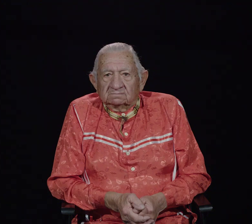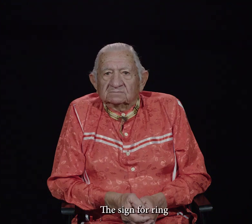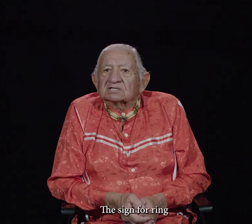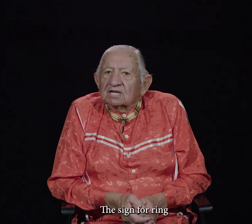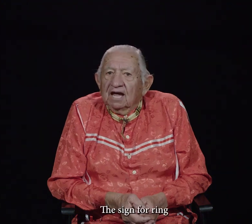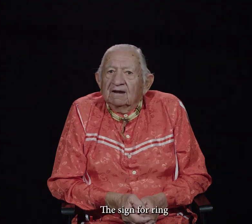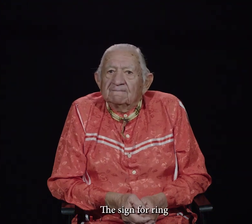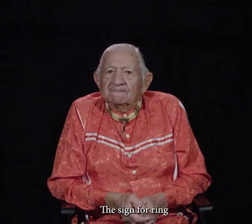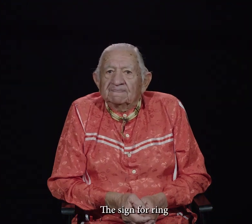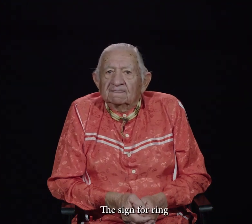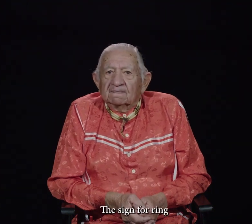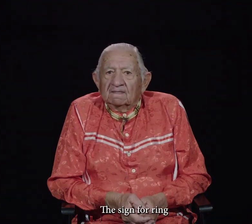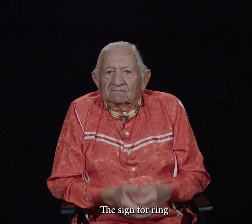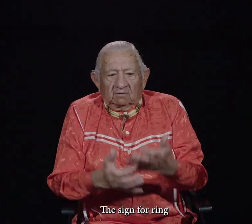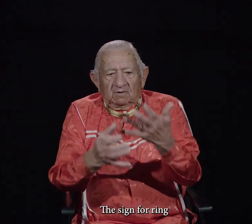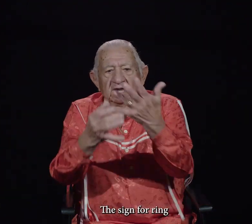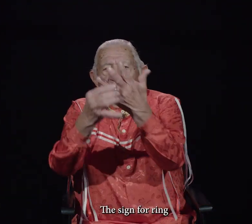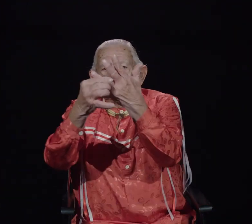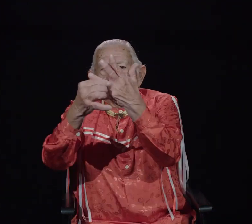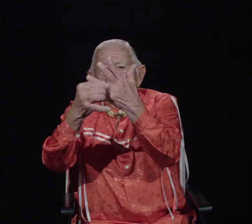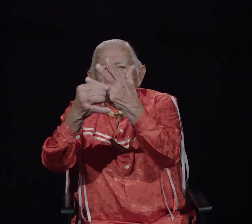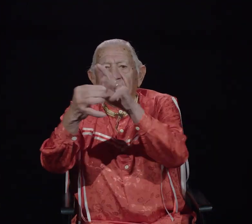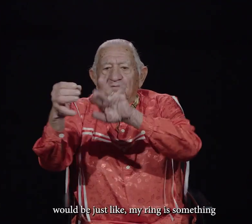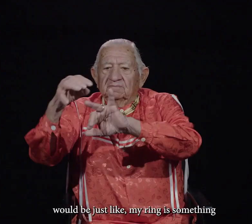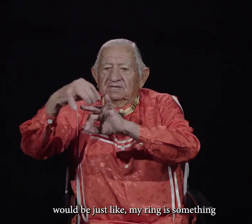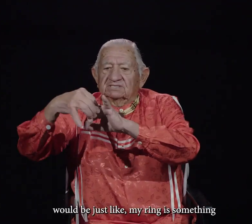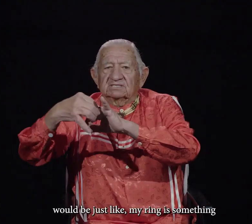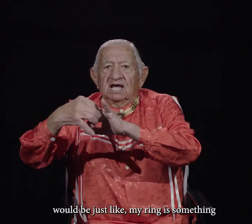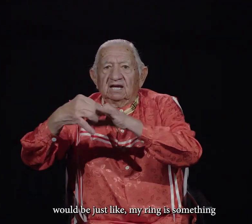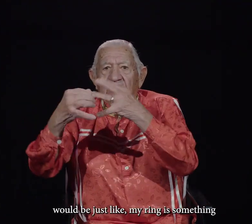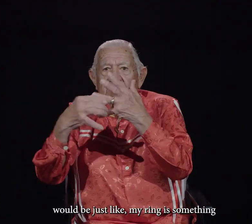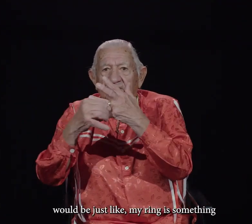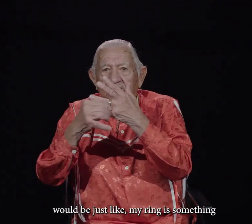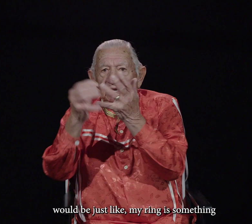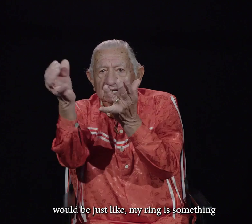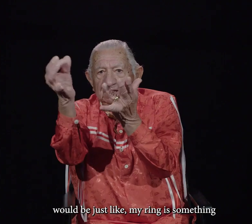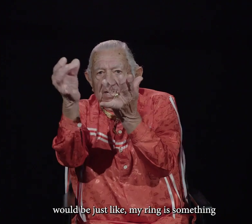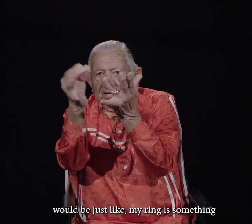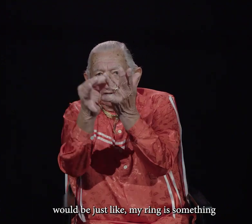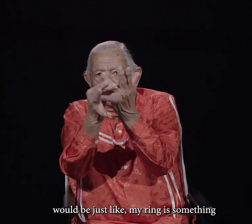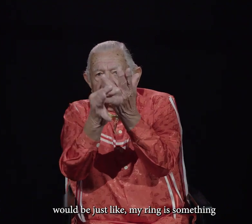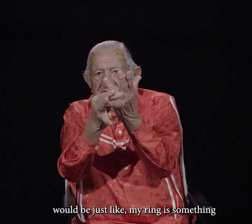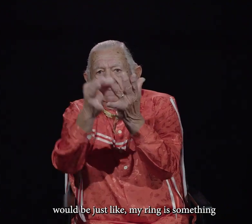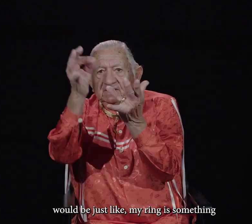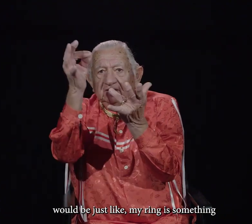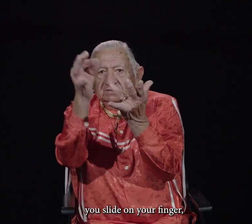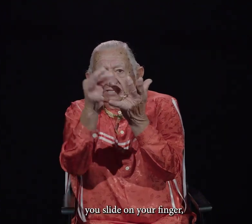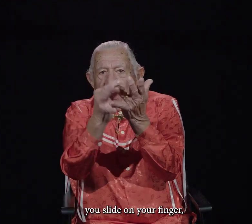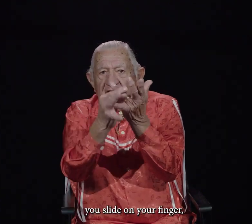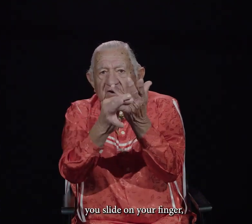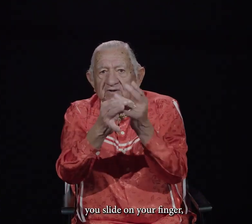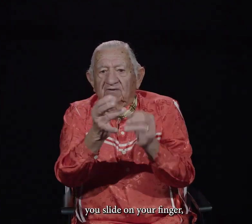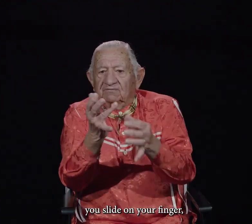The sign for ring would be just like my ring. It's something you slide on your